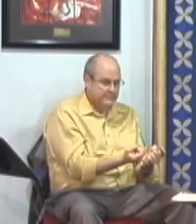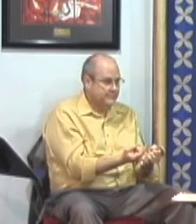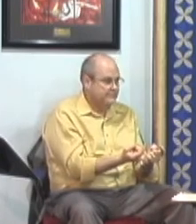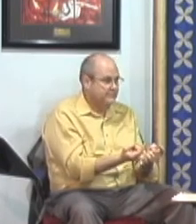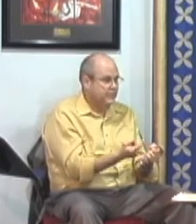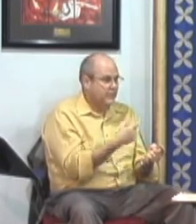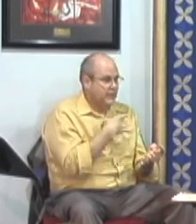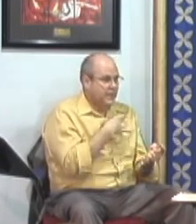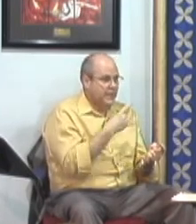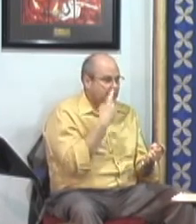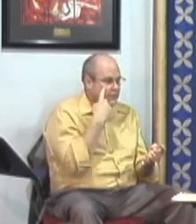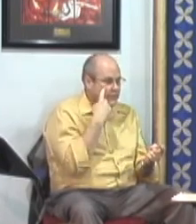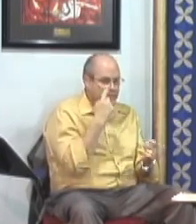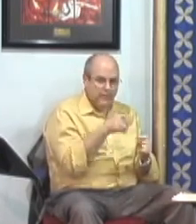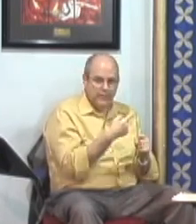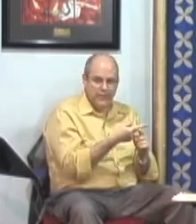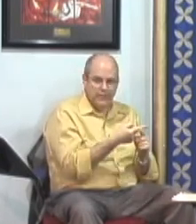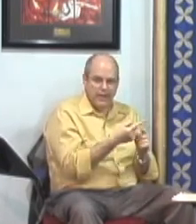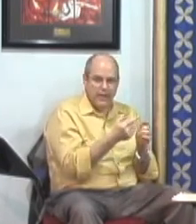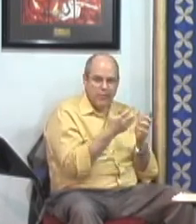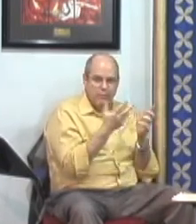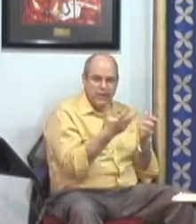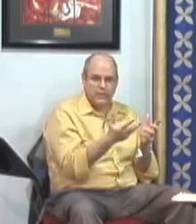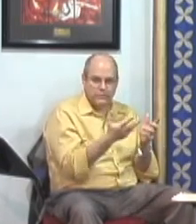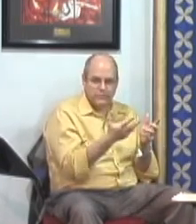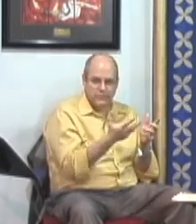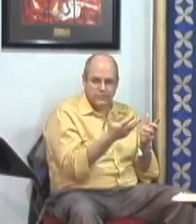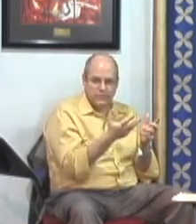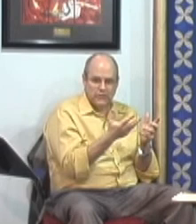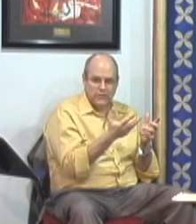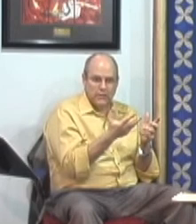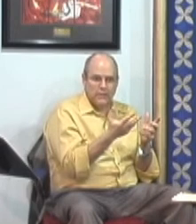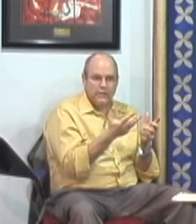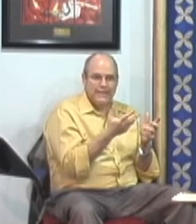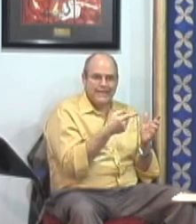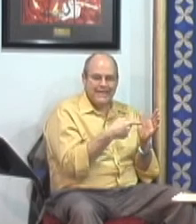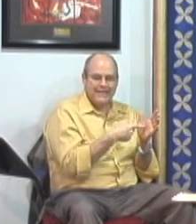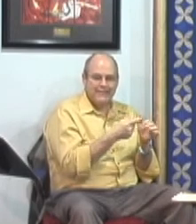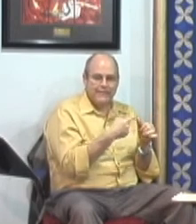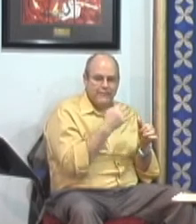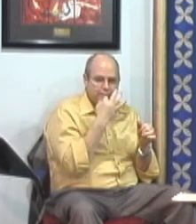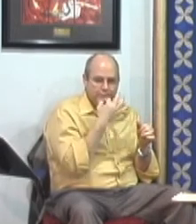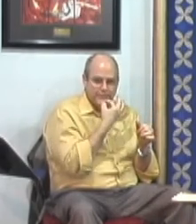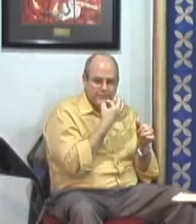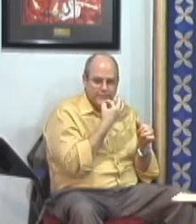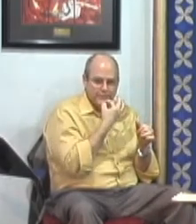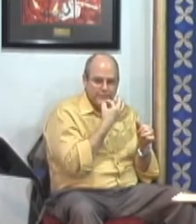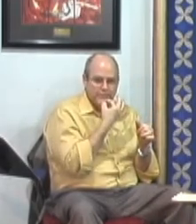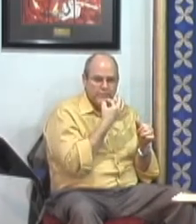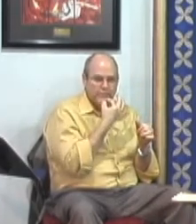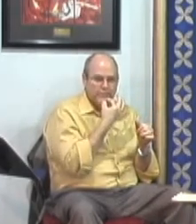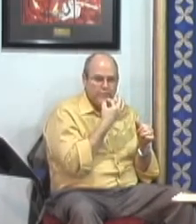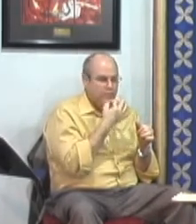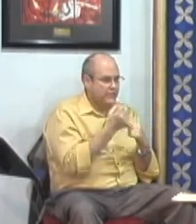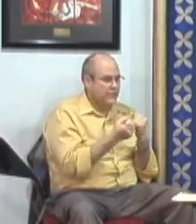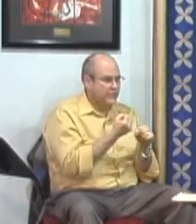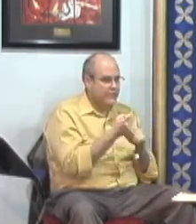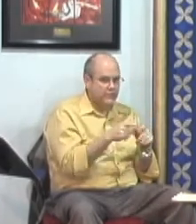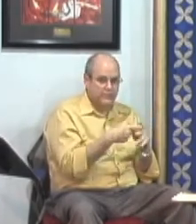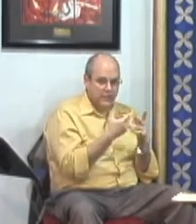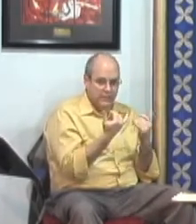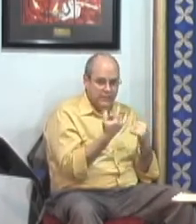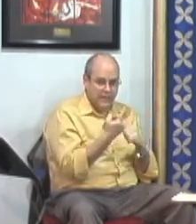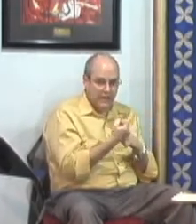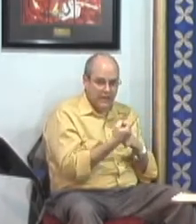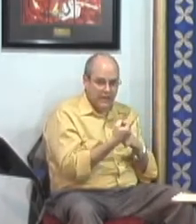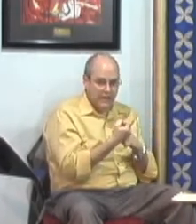the way I like to think about, well, how should I bring the first fruits offering? Well, it's the first fruits. So if you consider the year starting today,